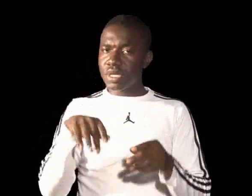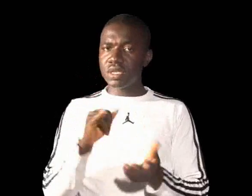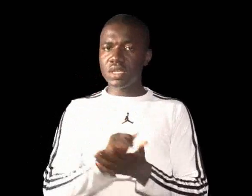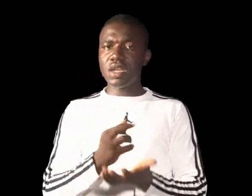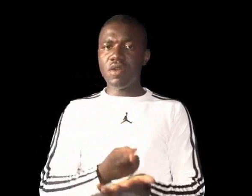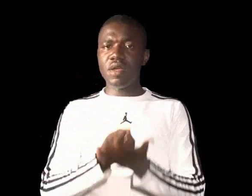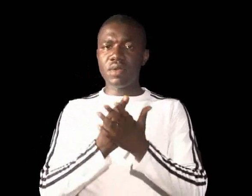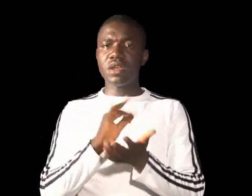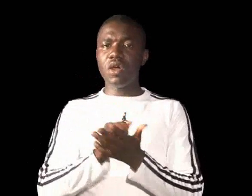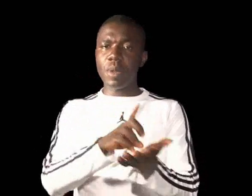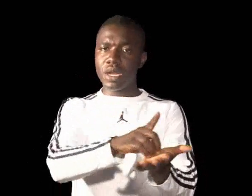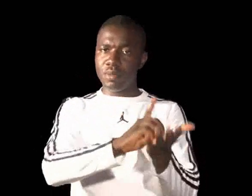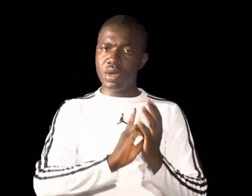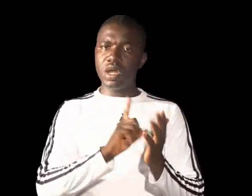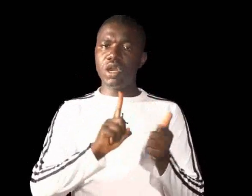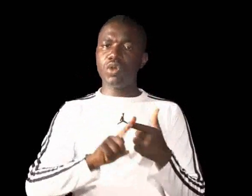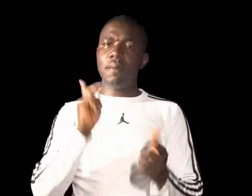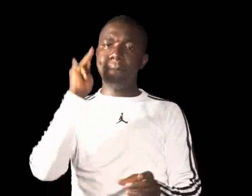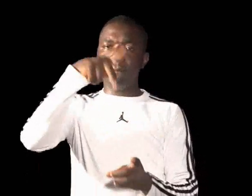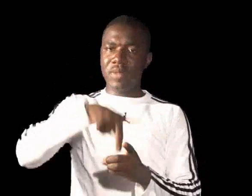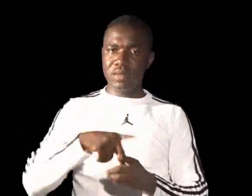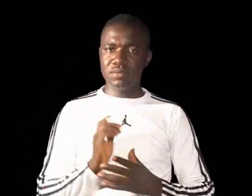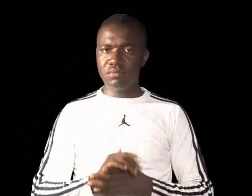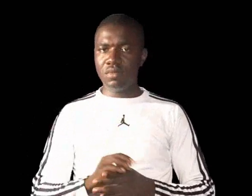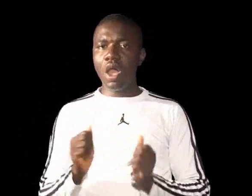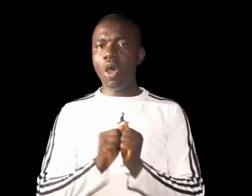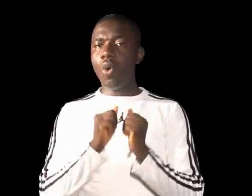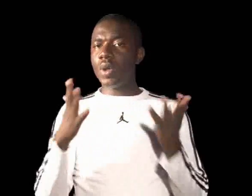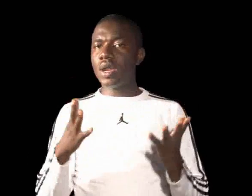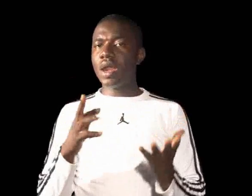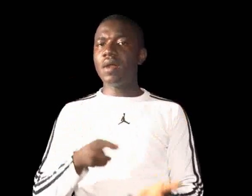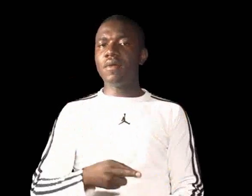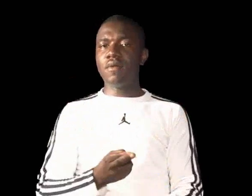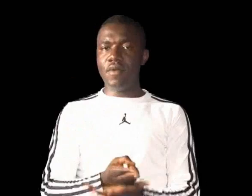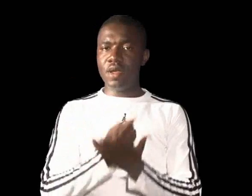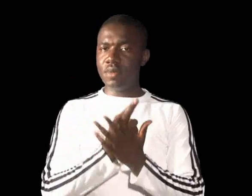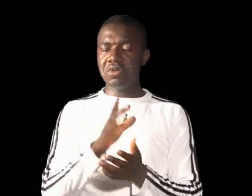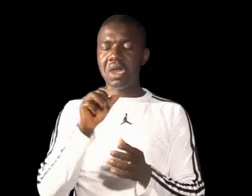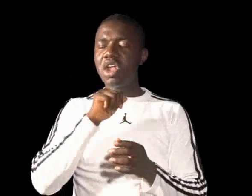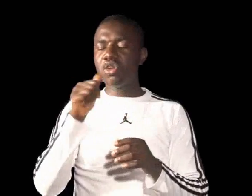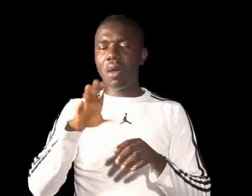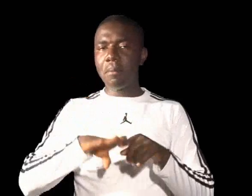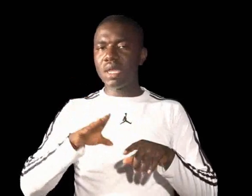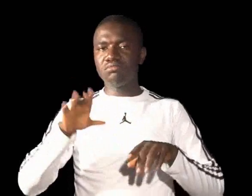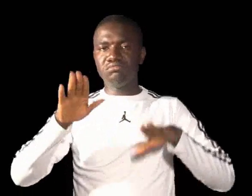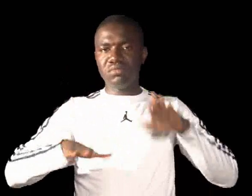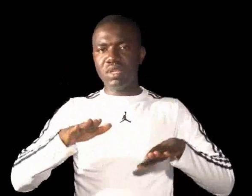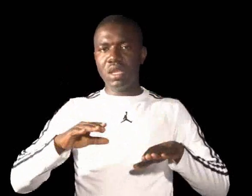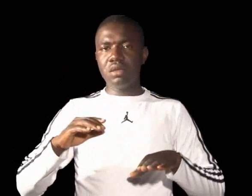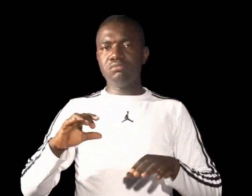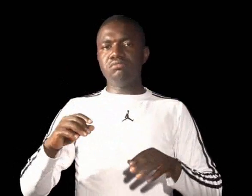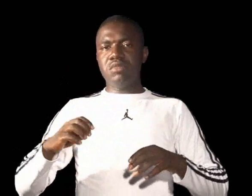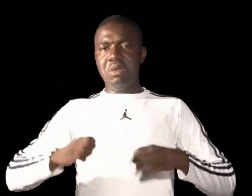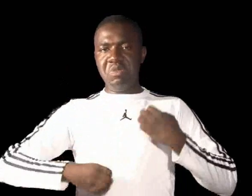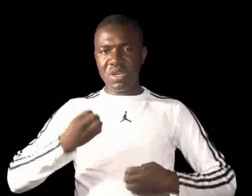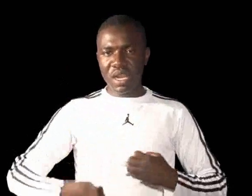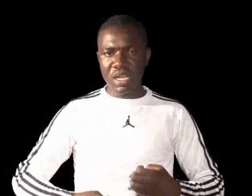that will demand to participate. Without rehabilitation, you cannot be stable emotionally, medically,